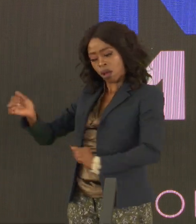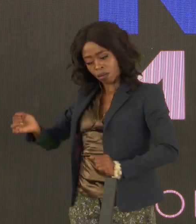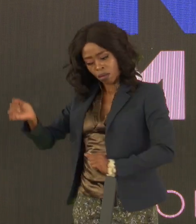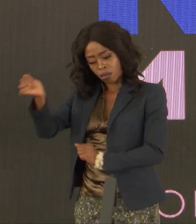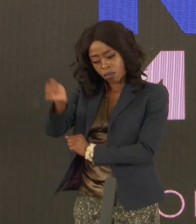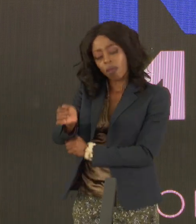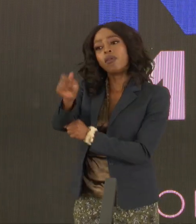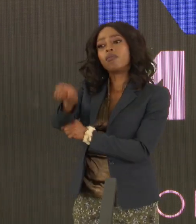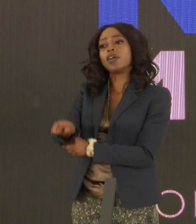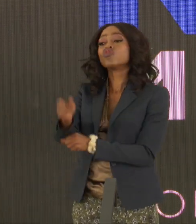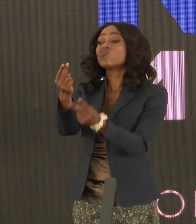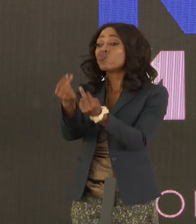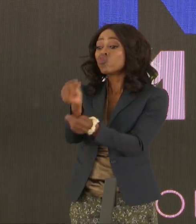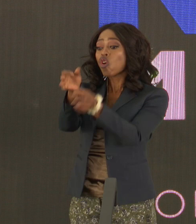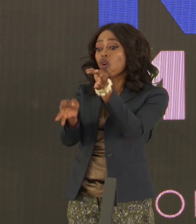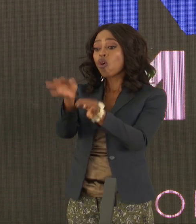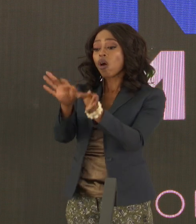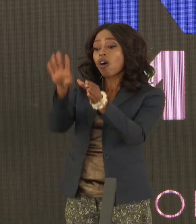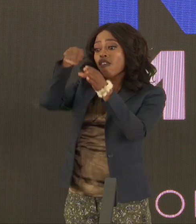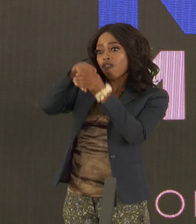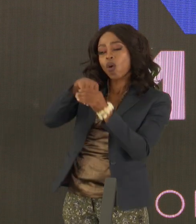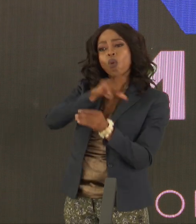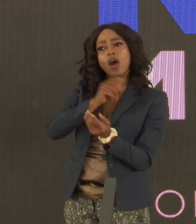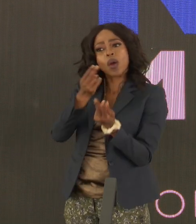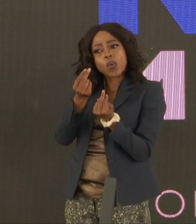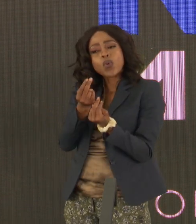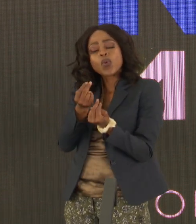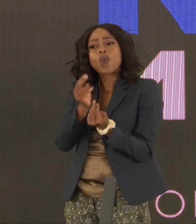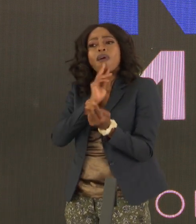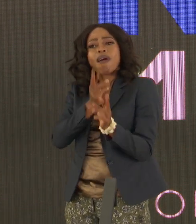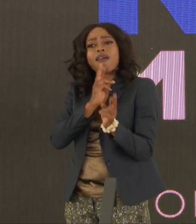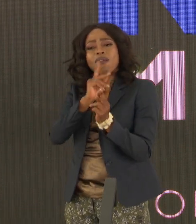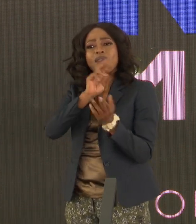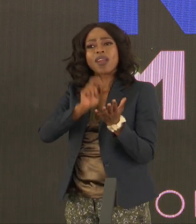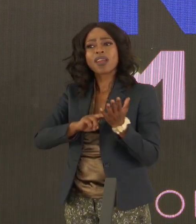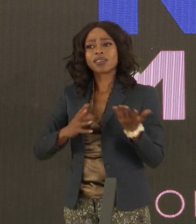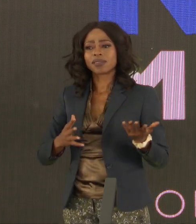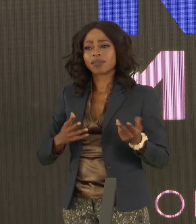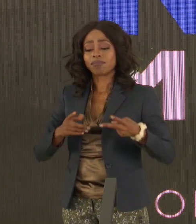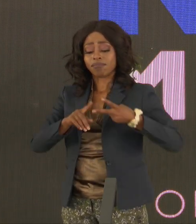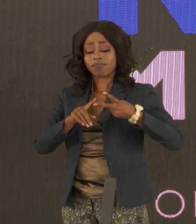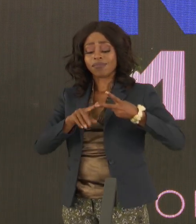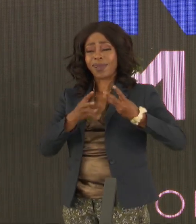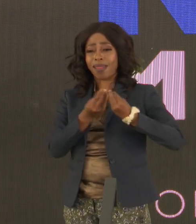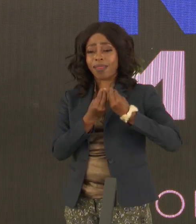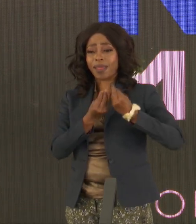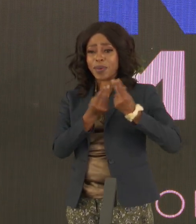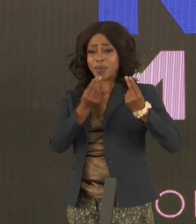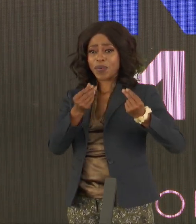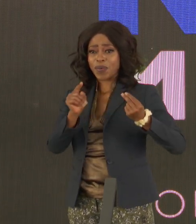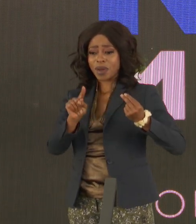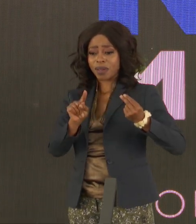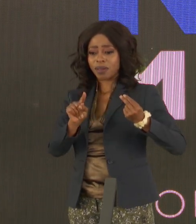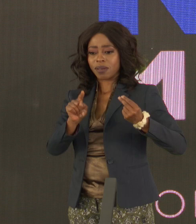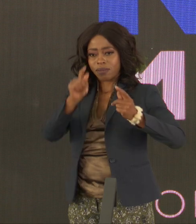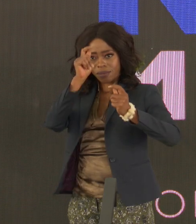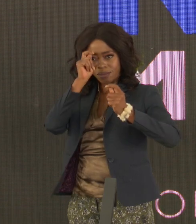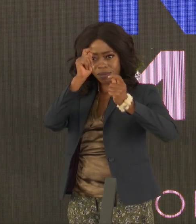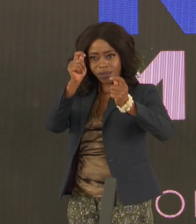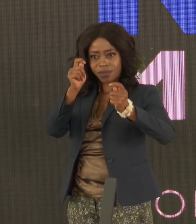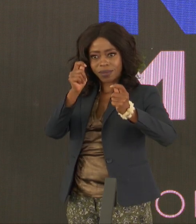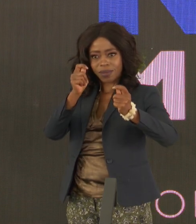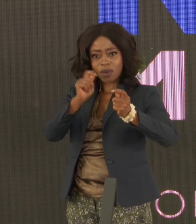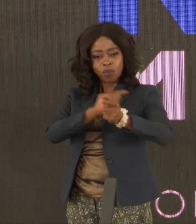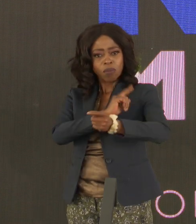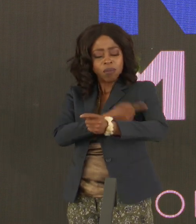need new politics, because we need new answers. The second thing we must do is to recognize that we have the